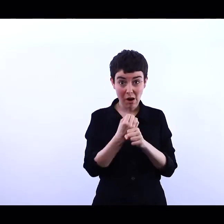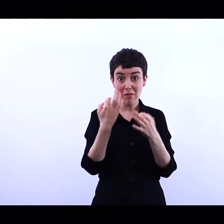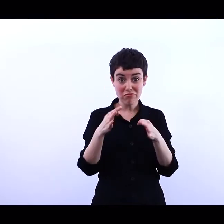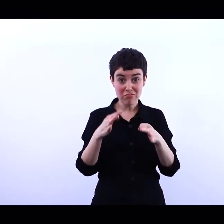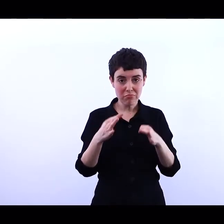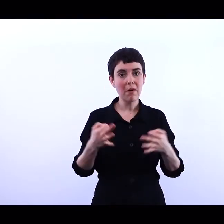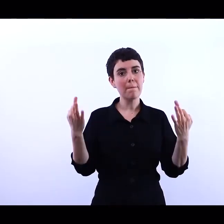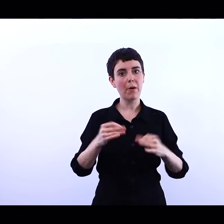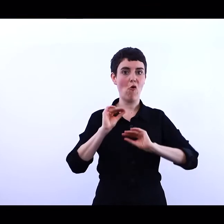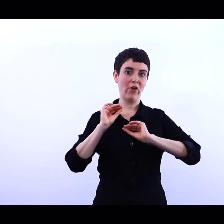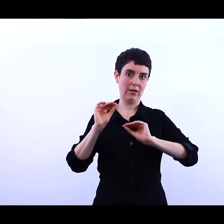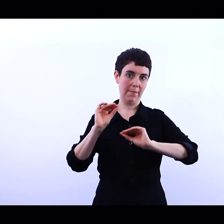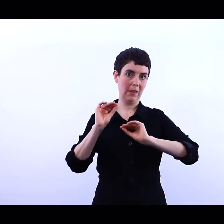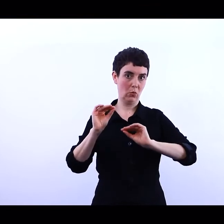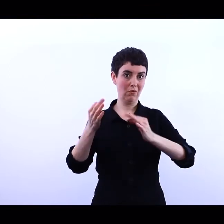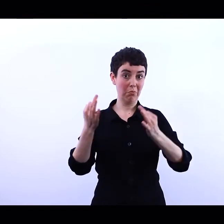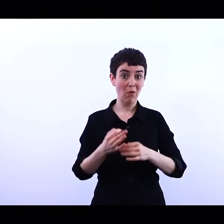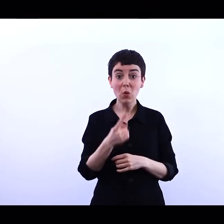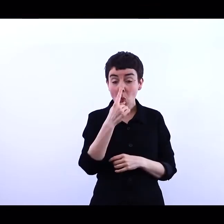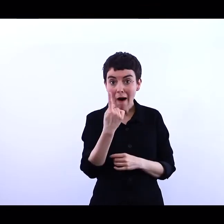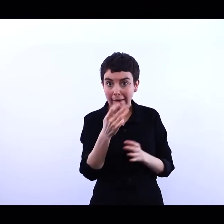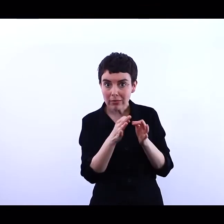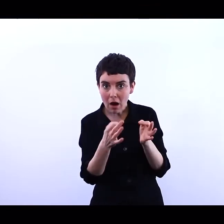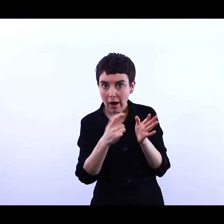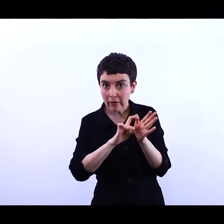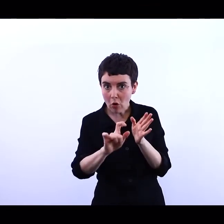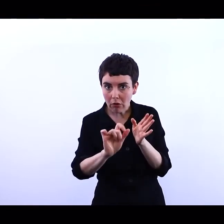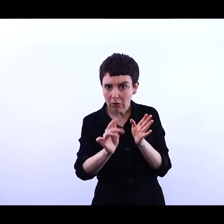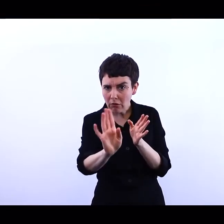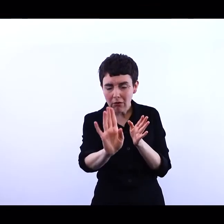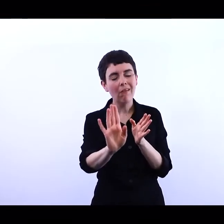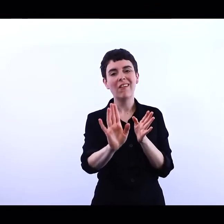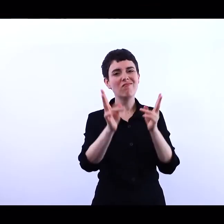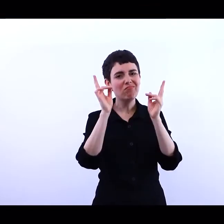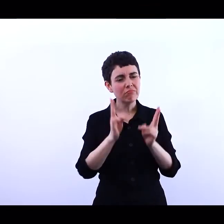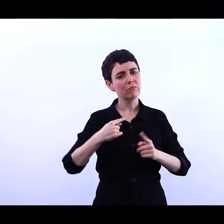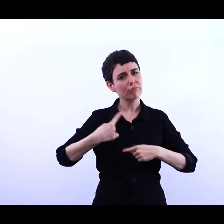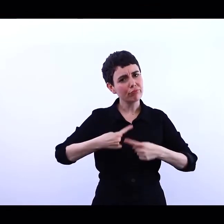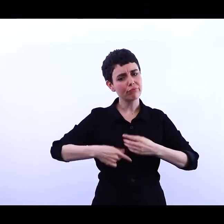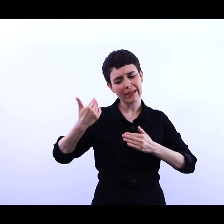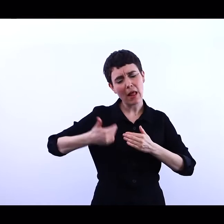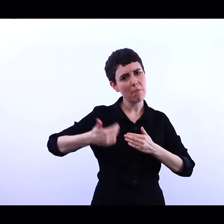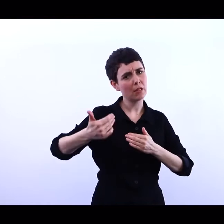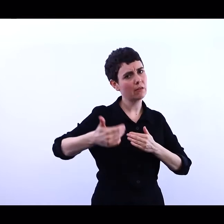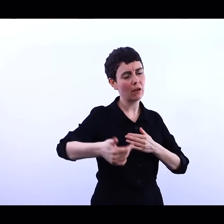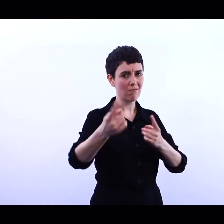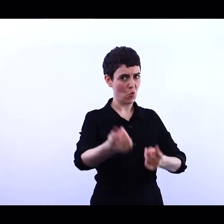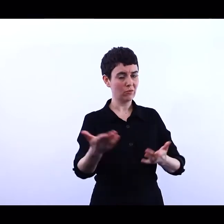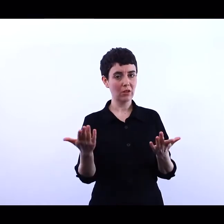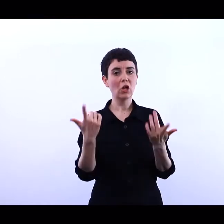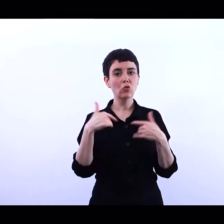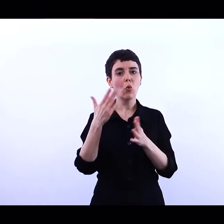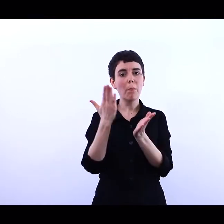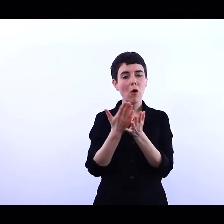is not just on the first day or first week, but something that is part of the organizational culture, prioritized in the budget